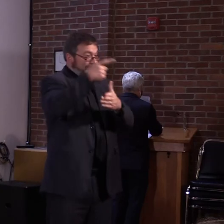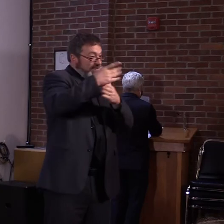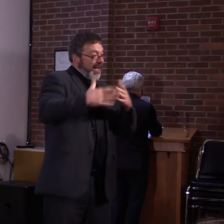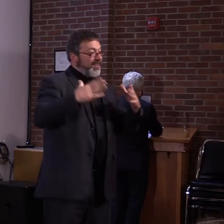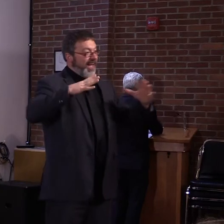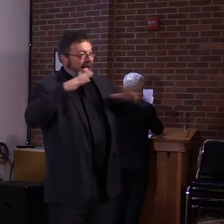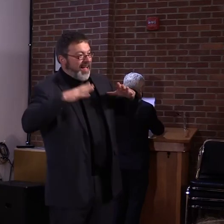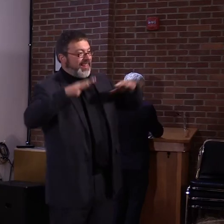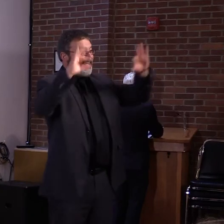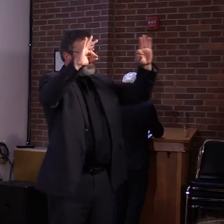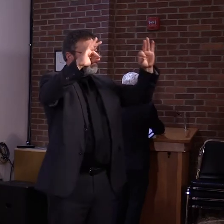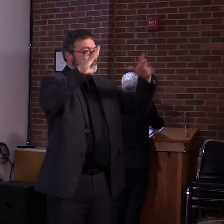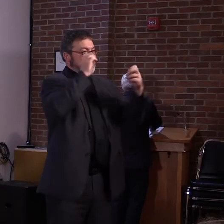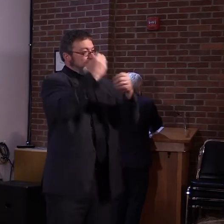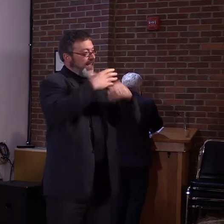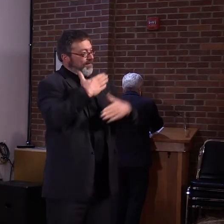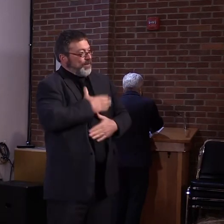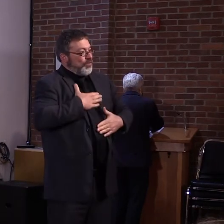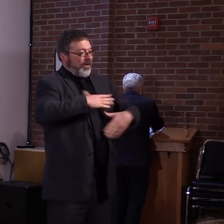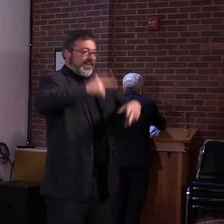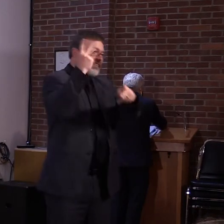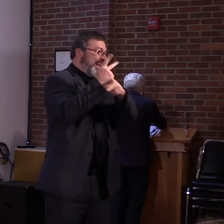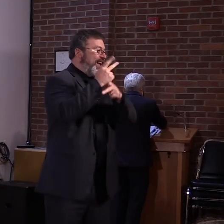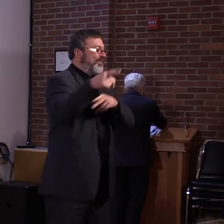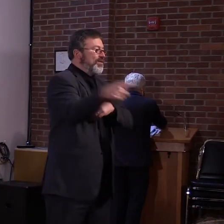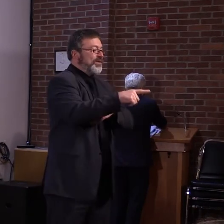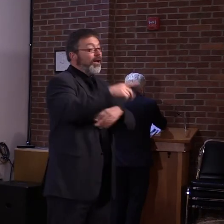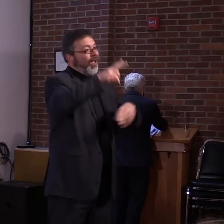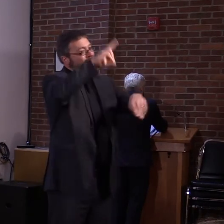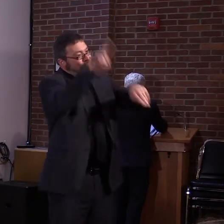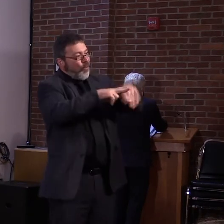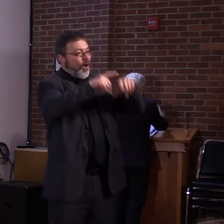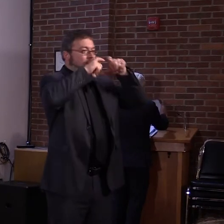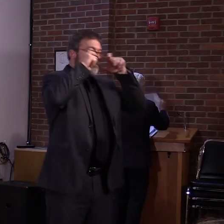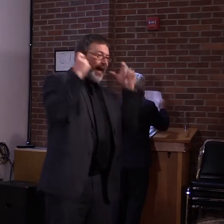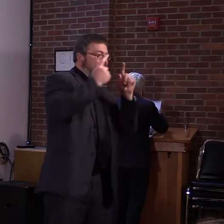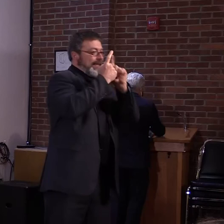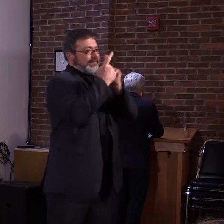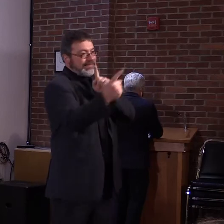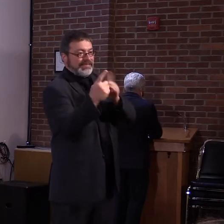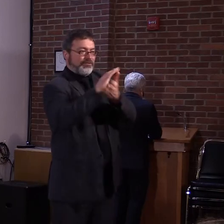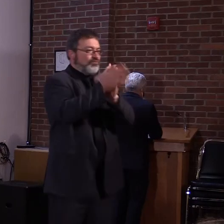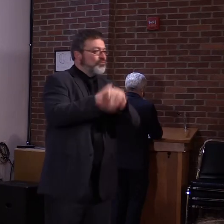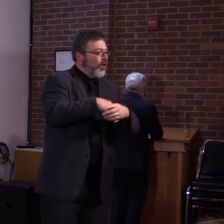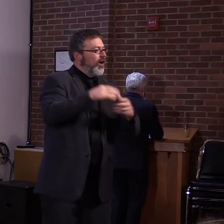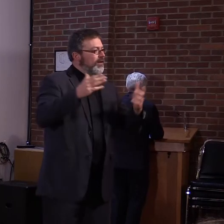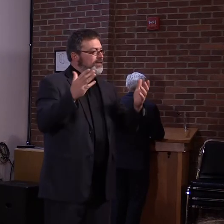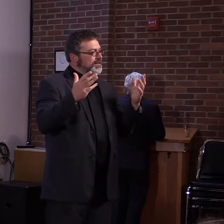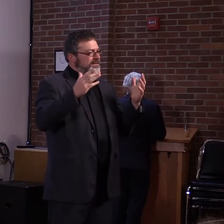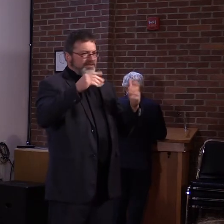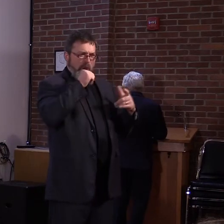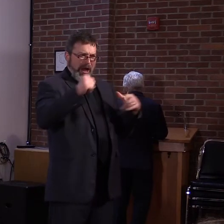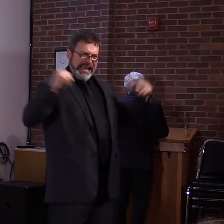observance. And make sure you mask up and stay away from large